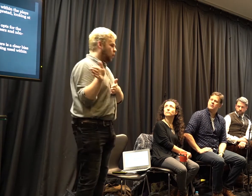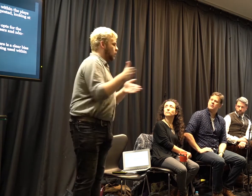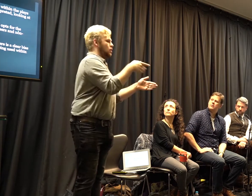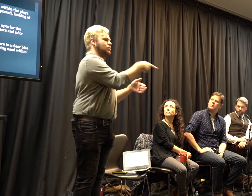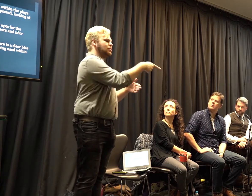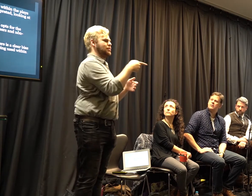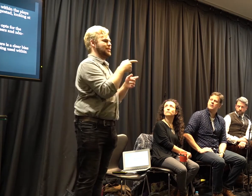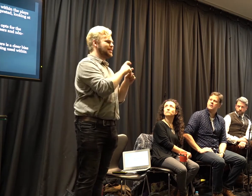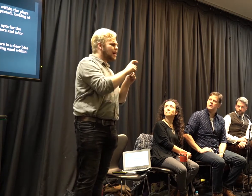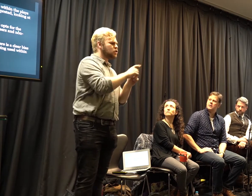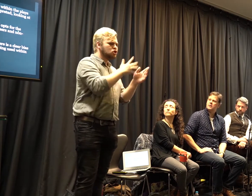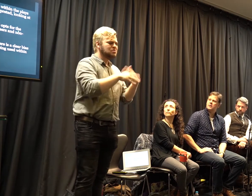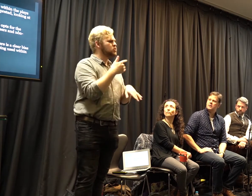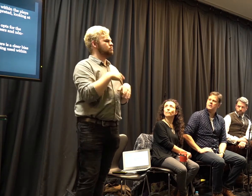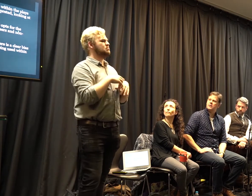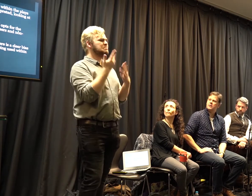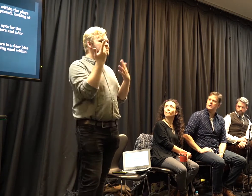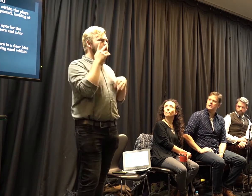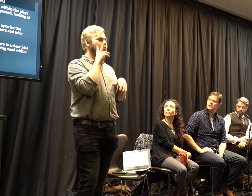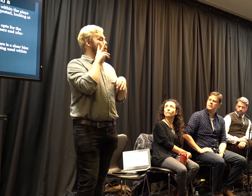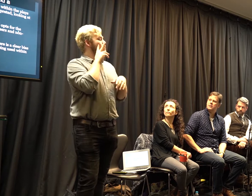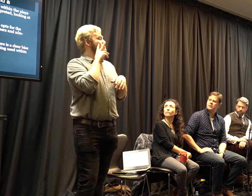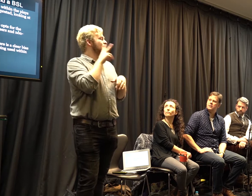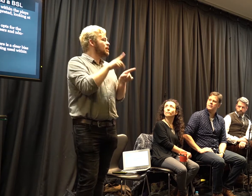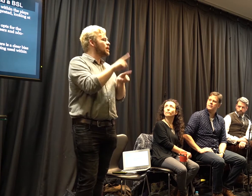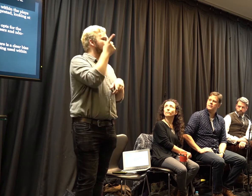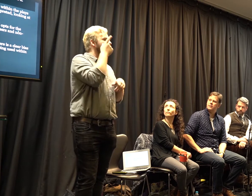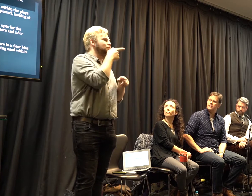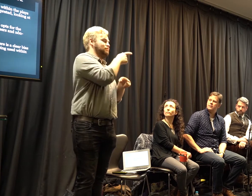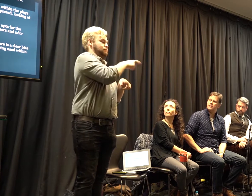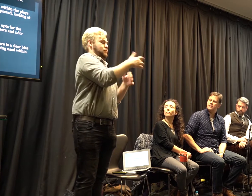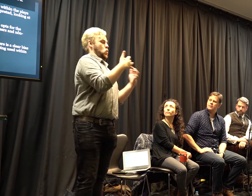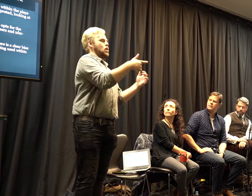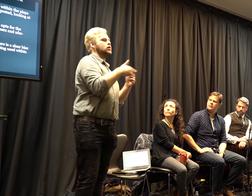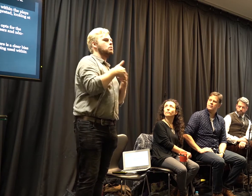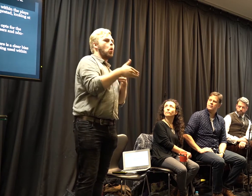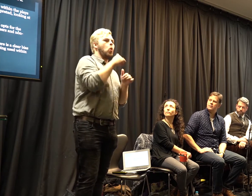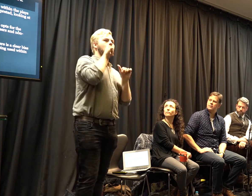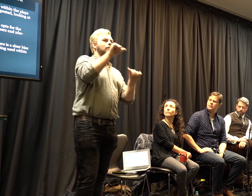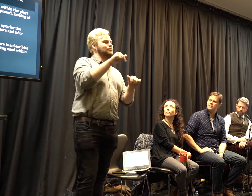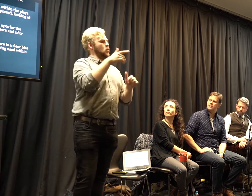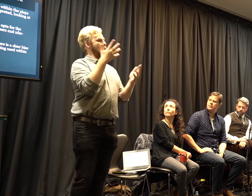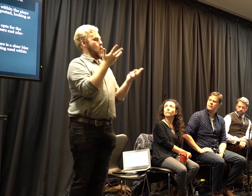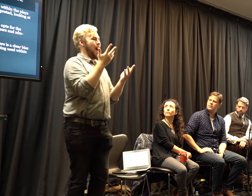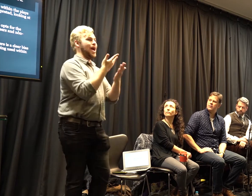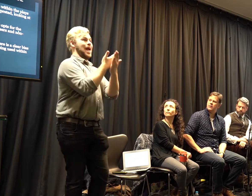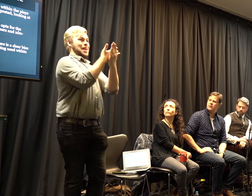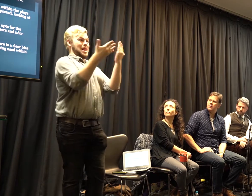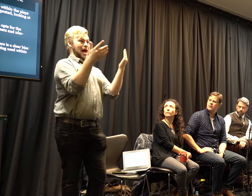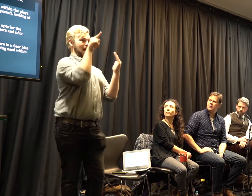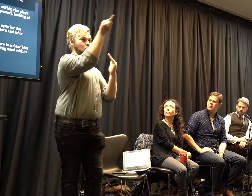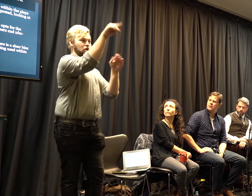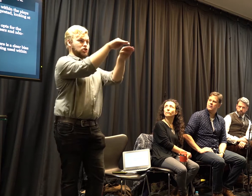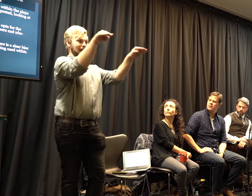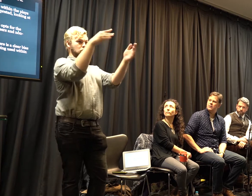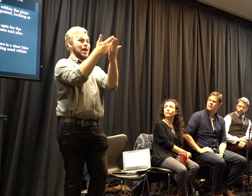The majority would not attend a BSL interpreted performance. It seems that deaf